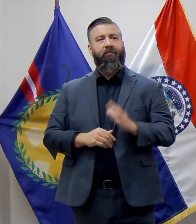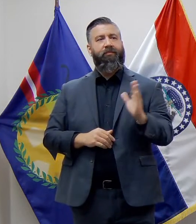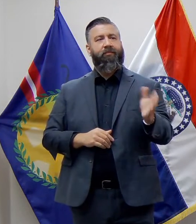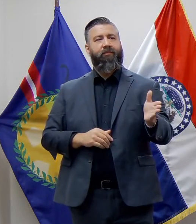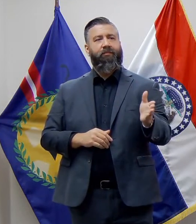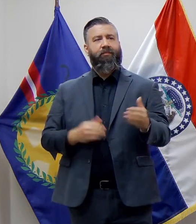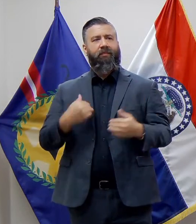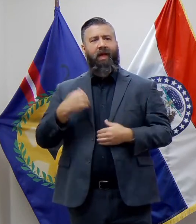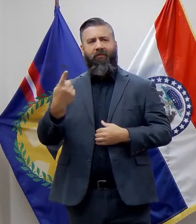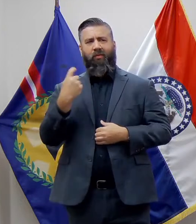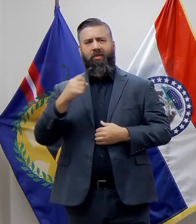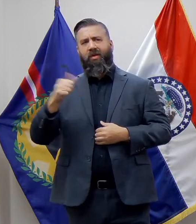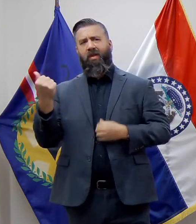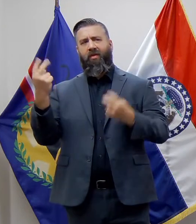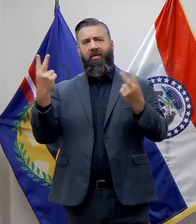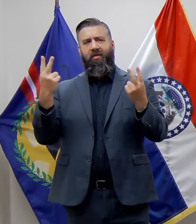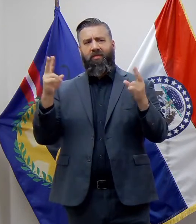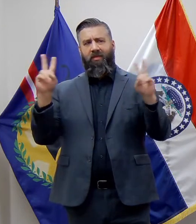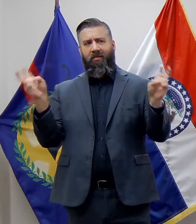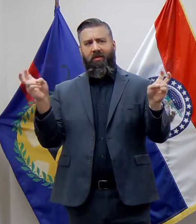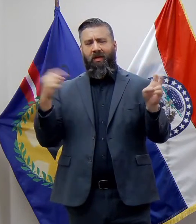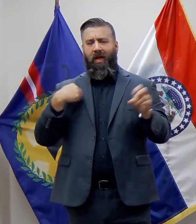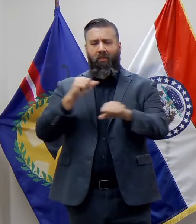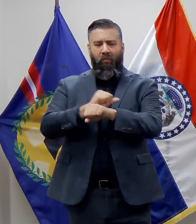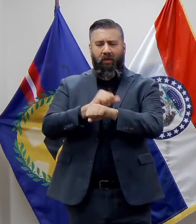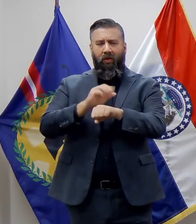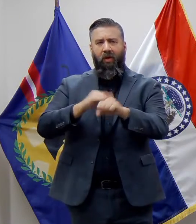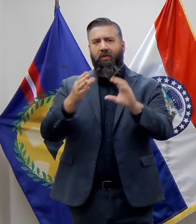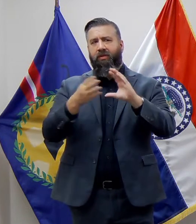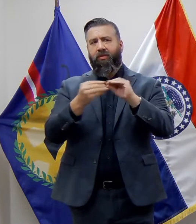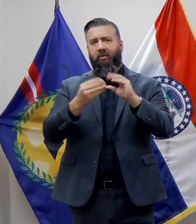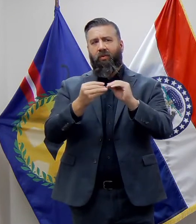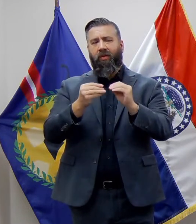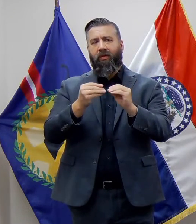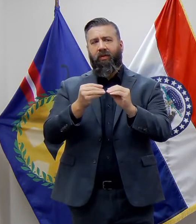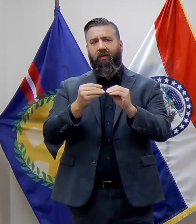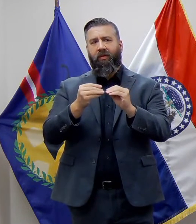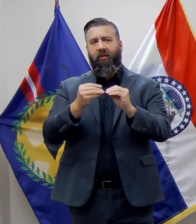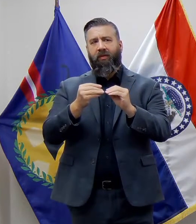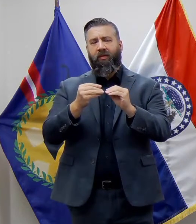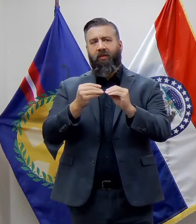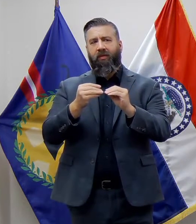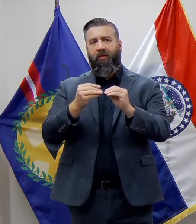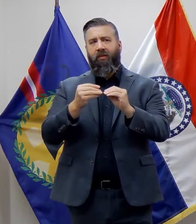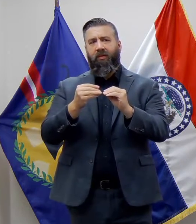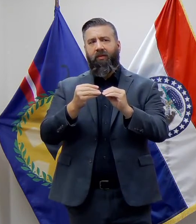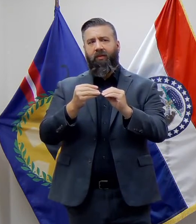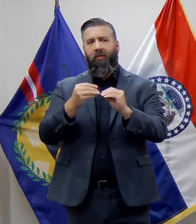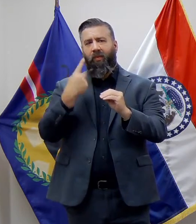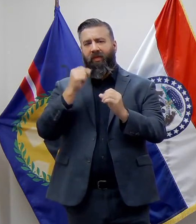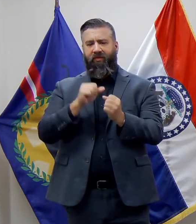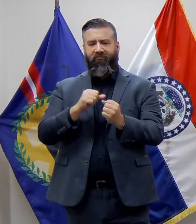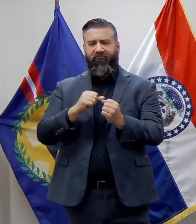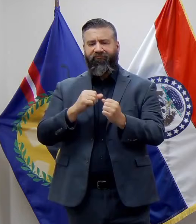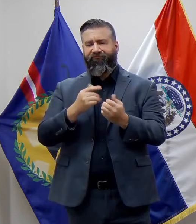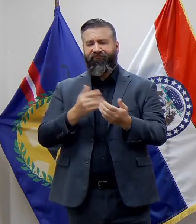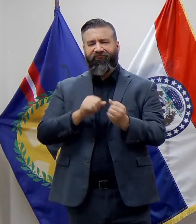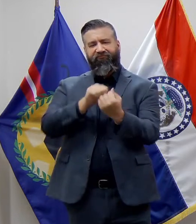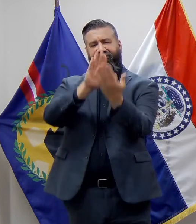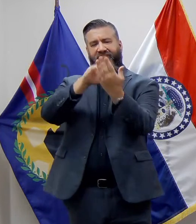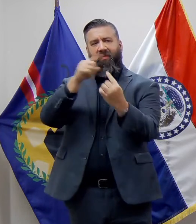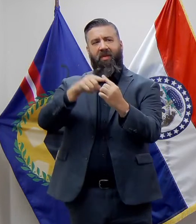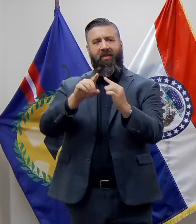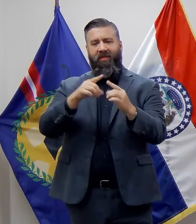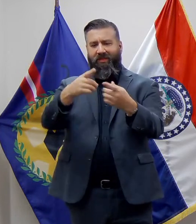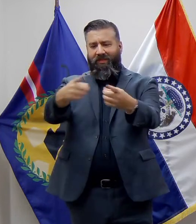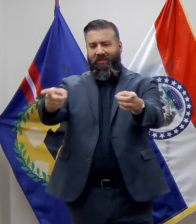So I have a question on another topic. I'm working on a story about the standoff for the redistricting commission, which you appoint.